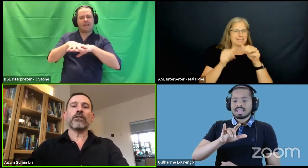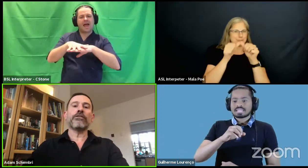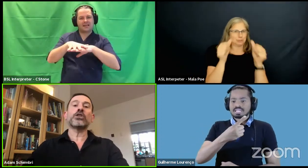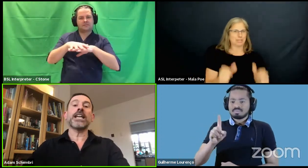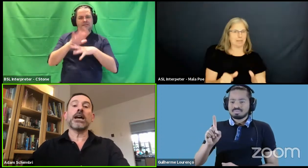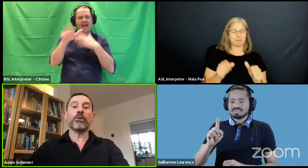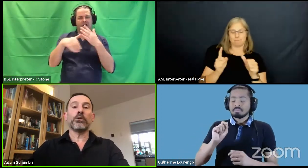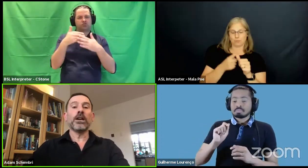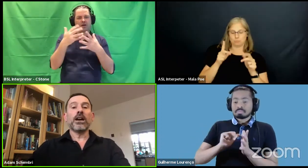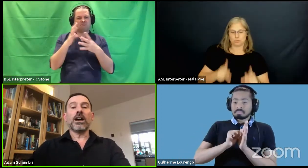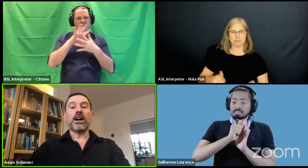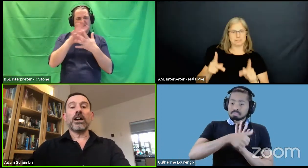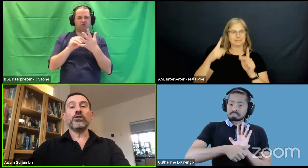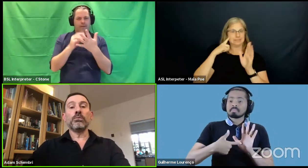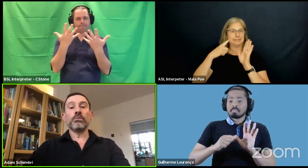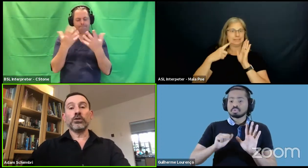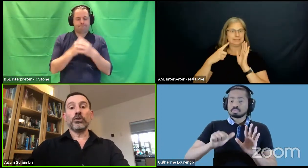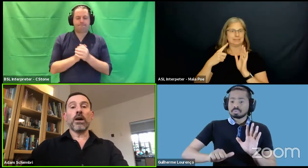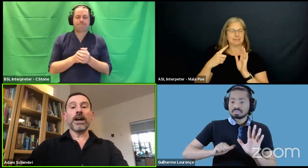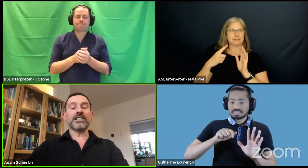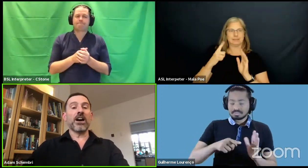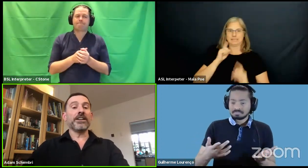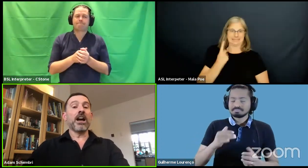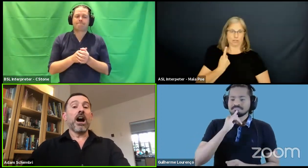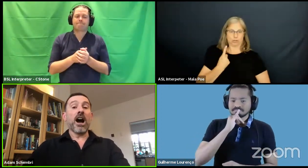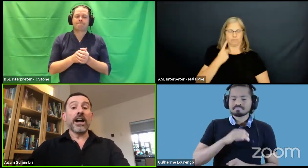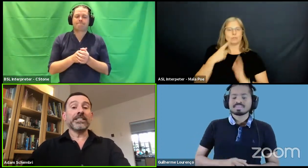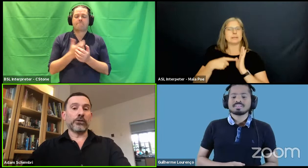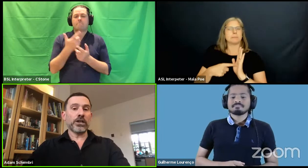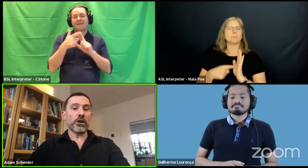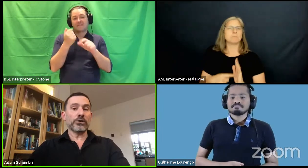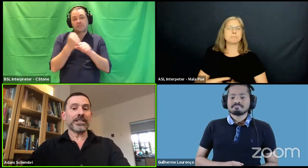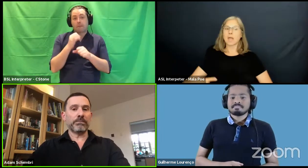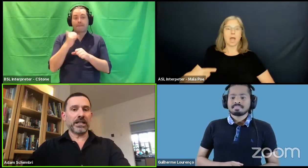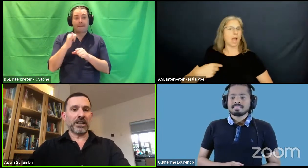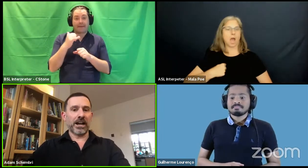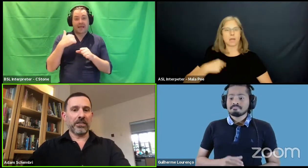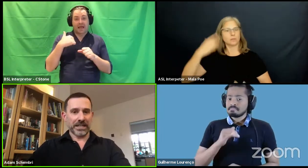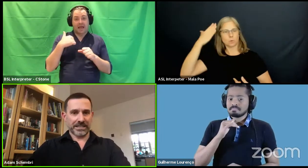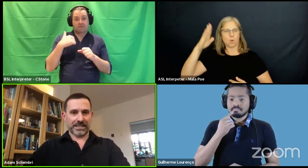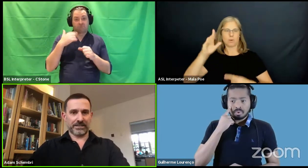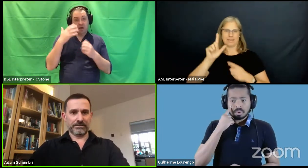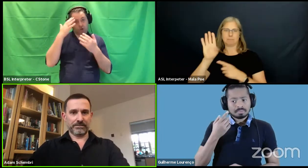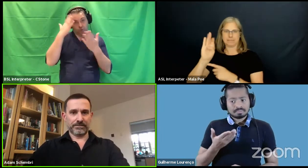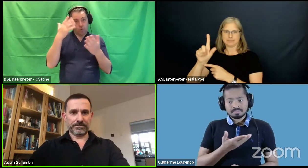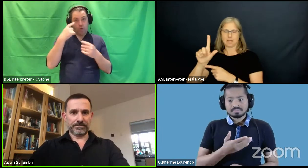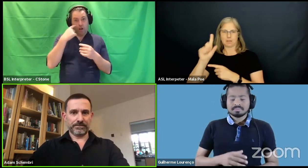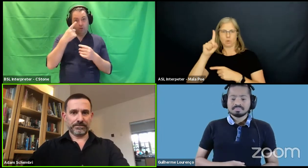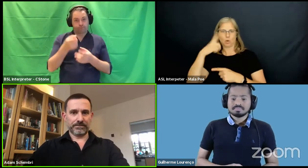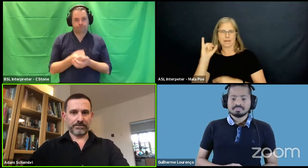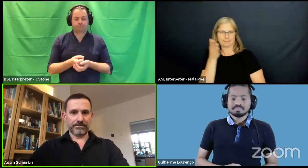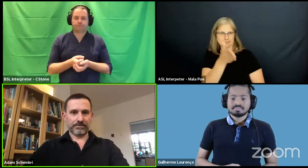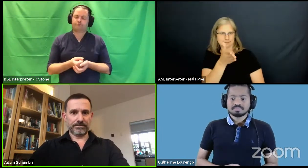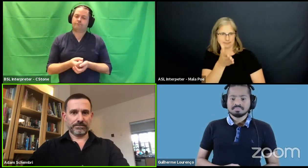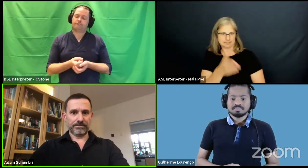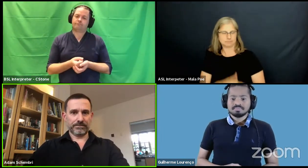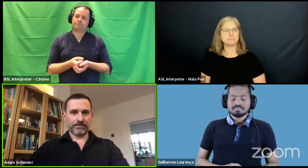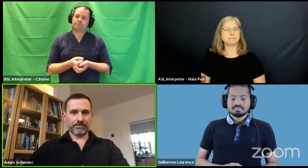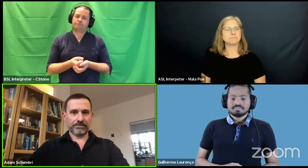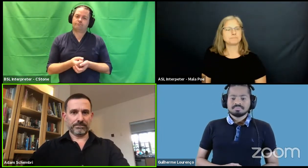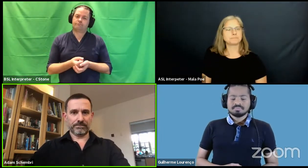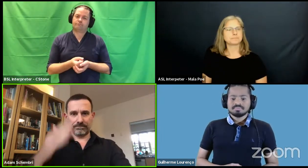singular. So for example, you might sign I don't know, something like this.